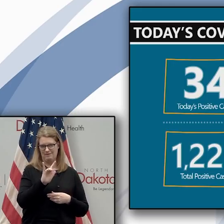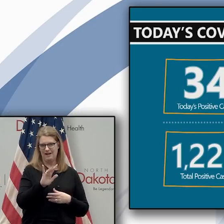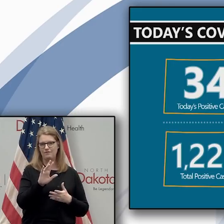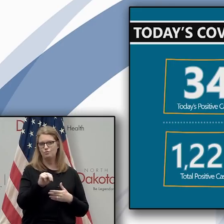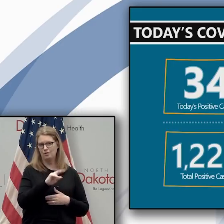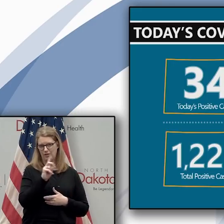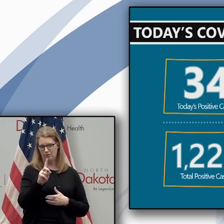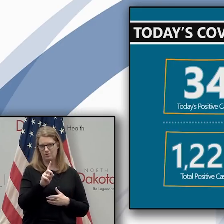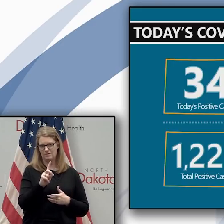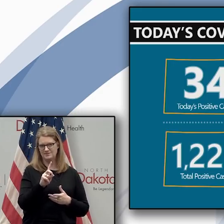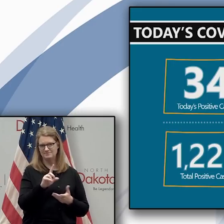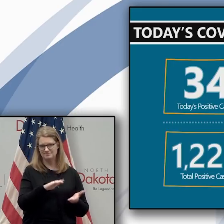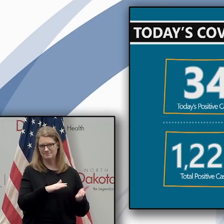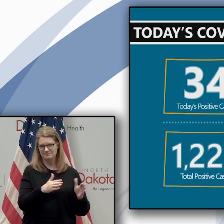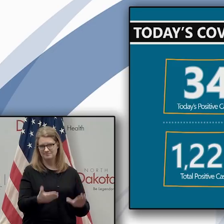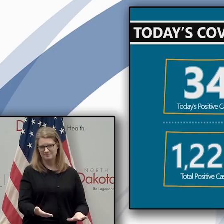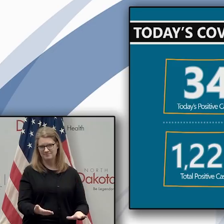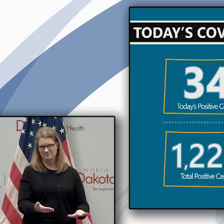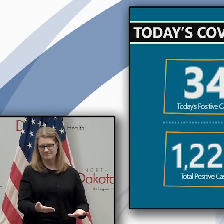Dakotans who've passed away